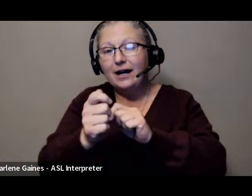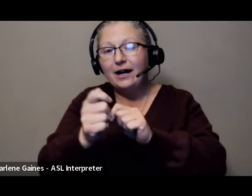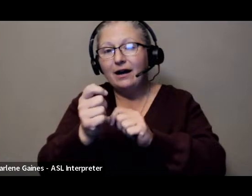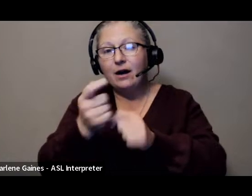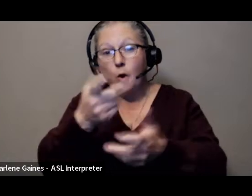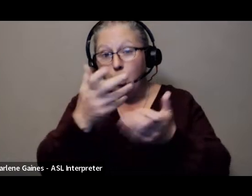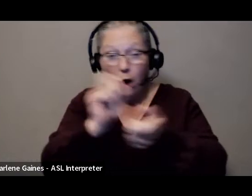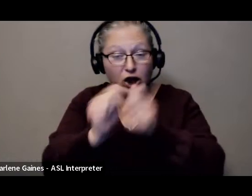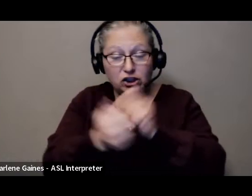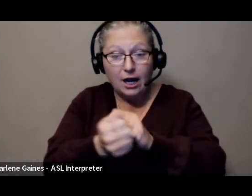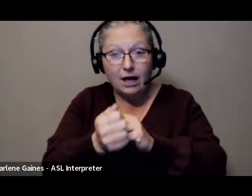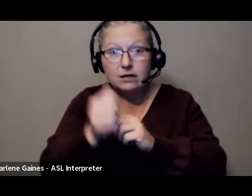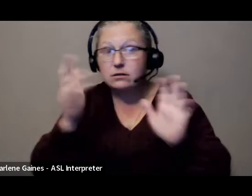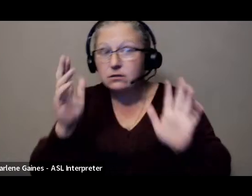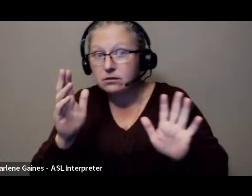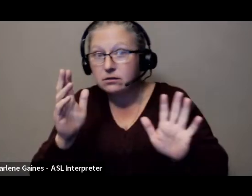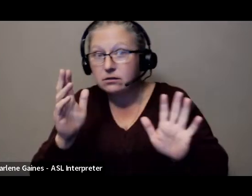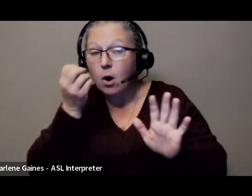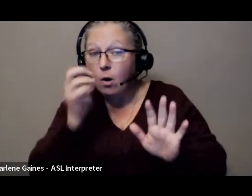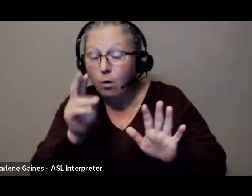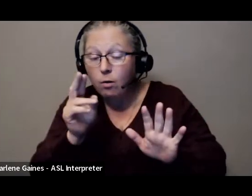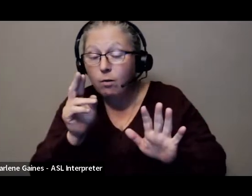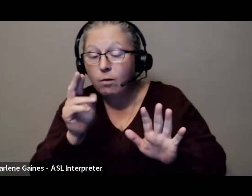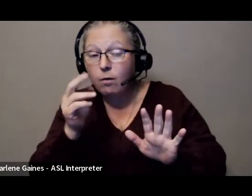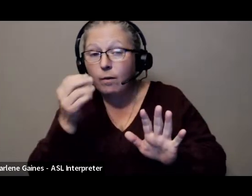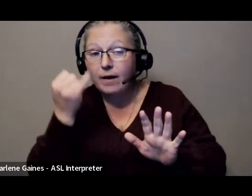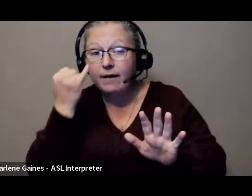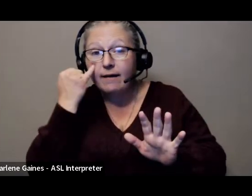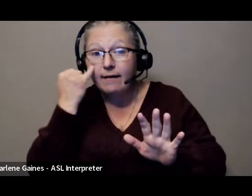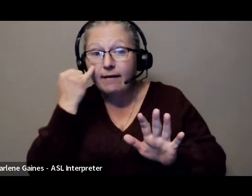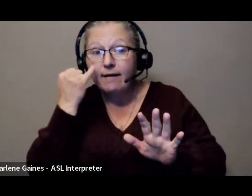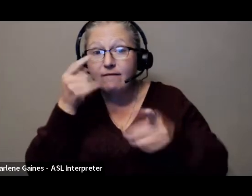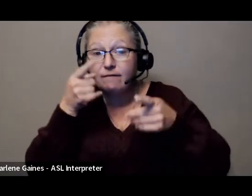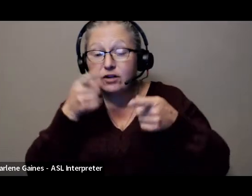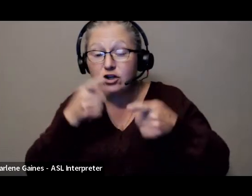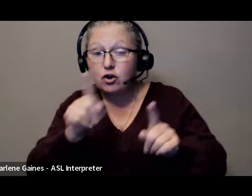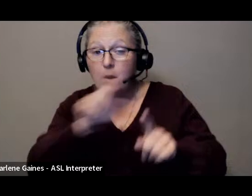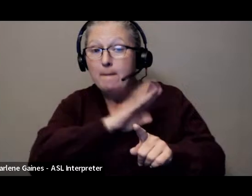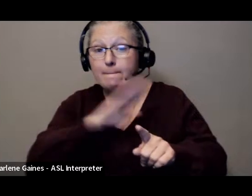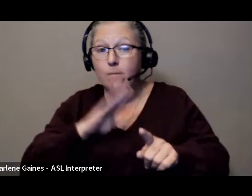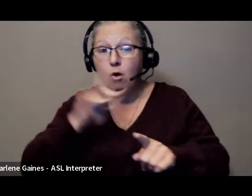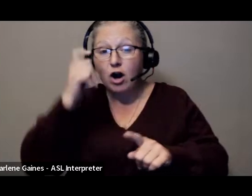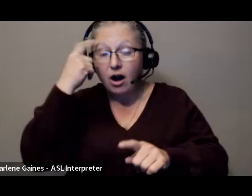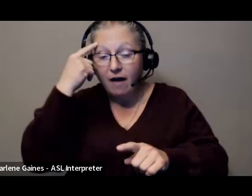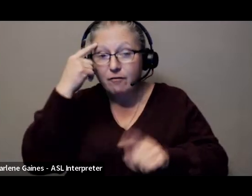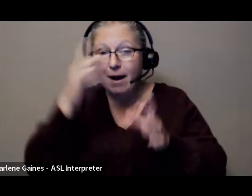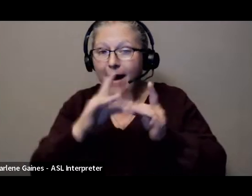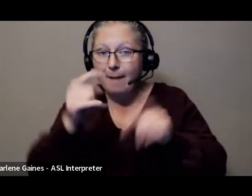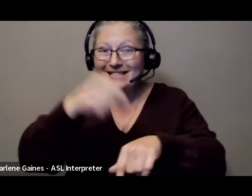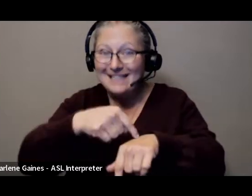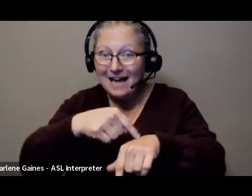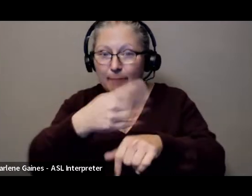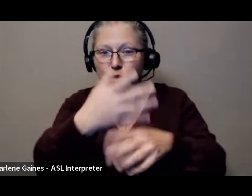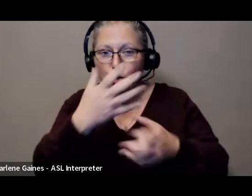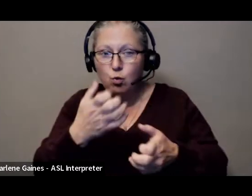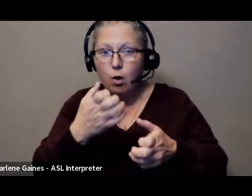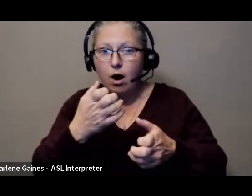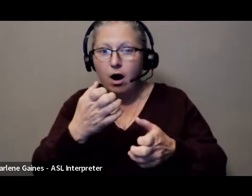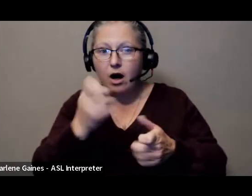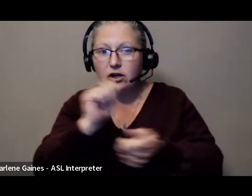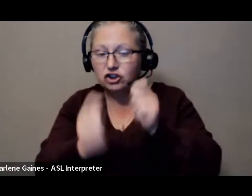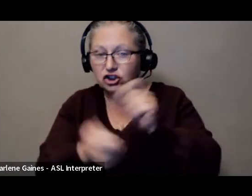something you want to change, unless Okay, it is during board government comment time that you want to make a